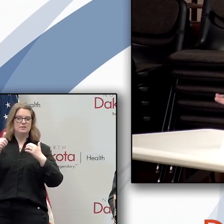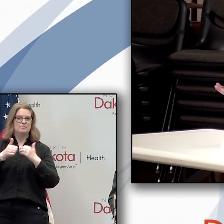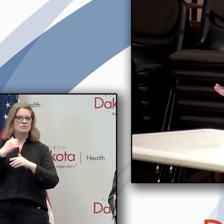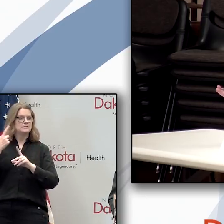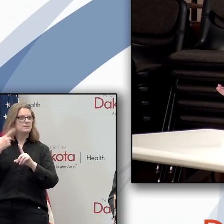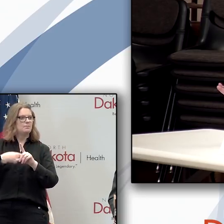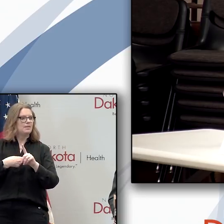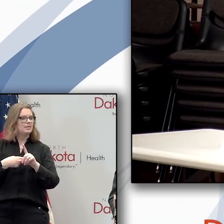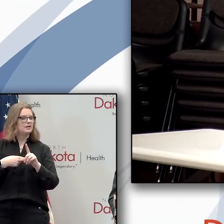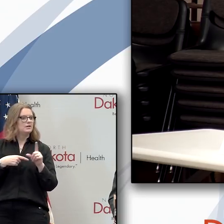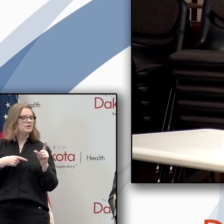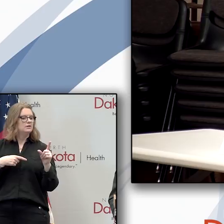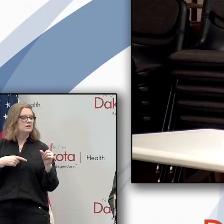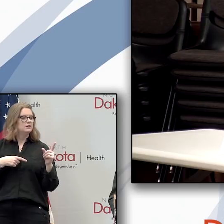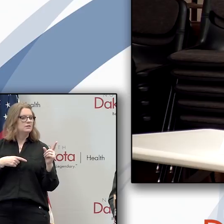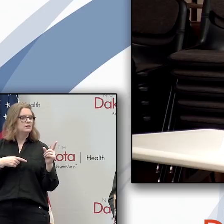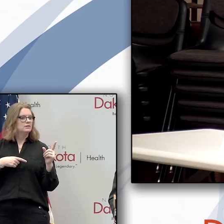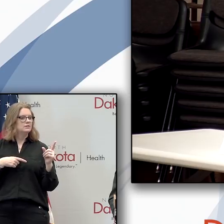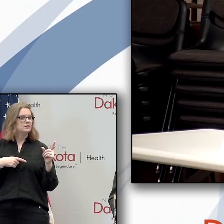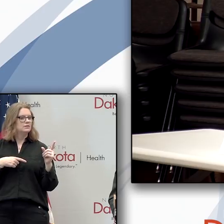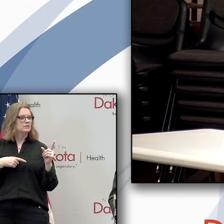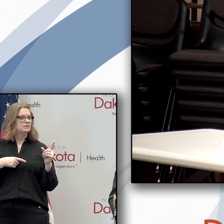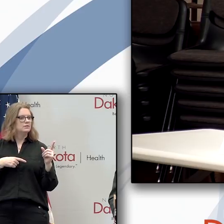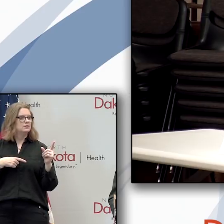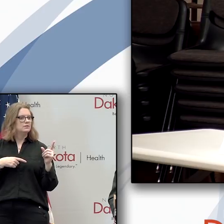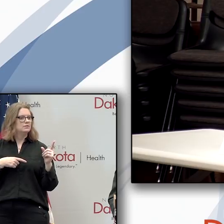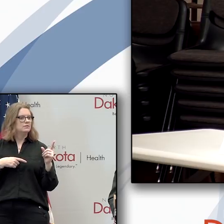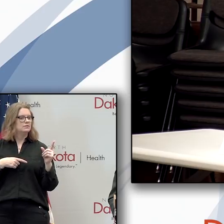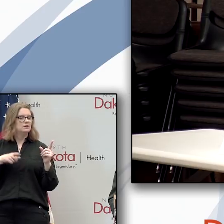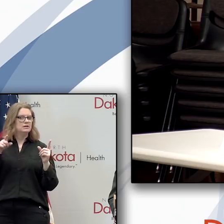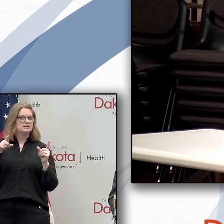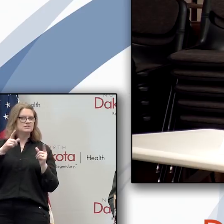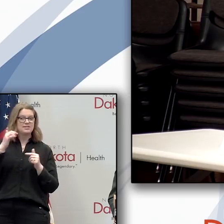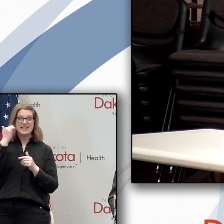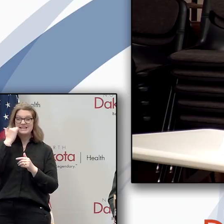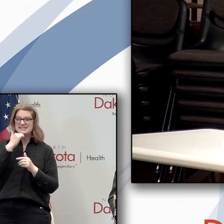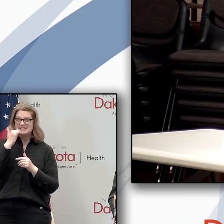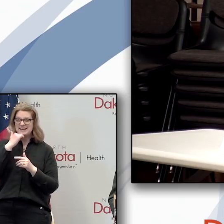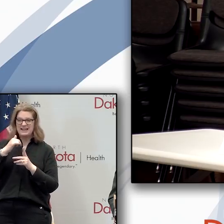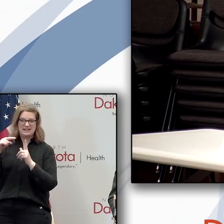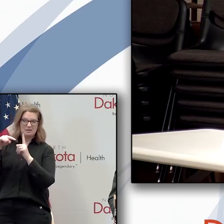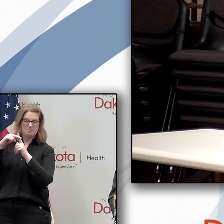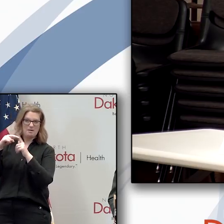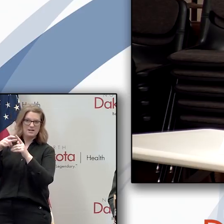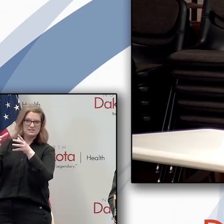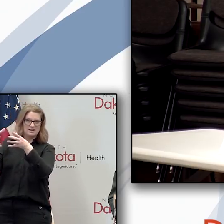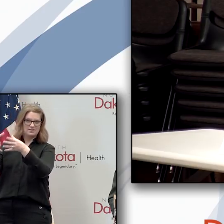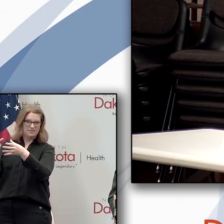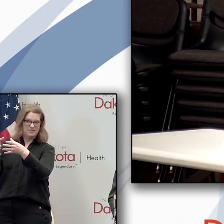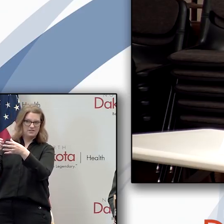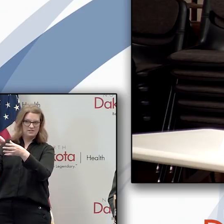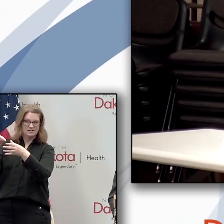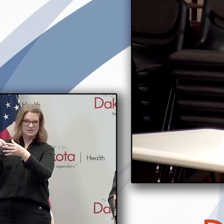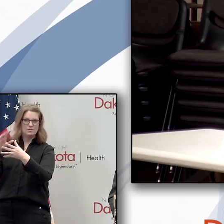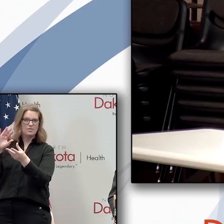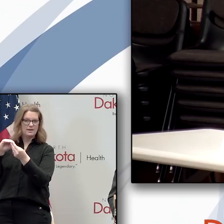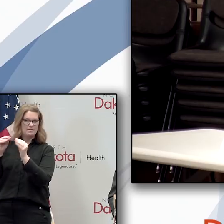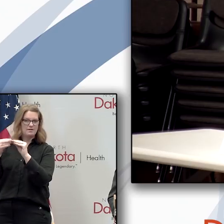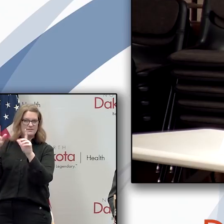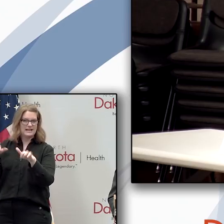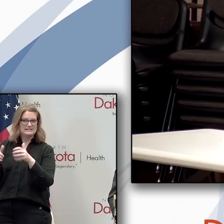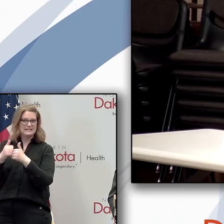month. Should the daily positive rate play more of a role in which restrictions to lift, or has it played more of a